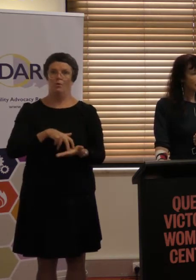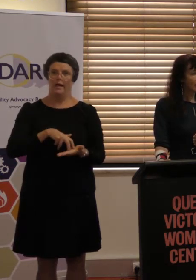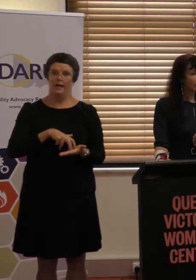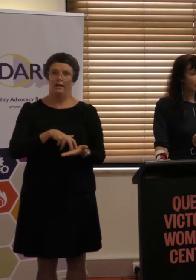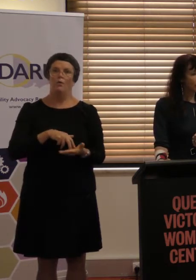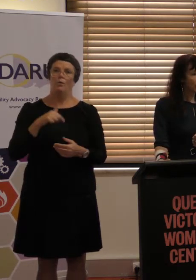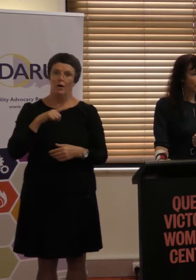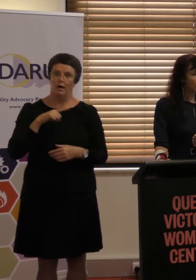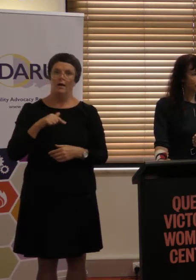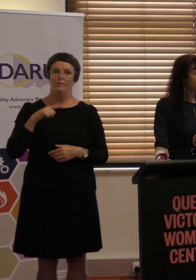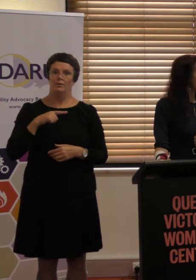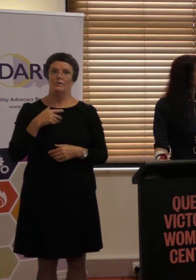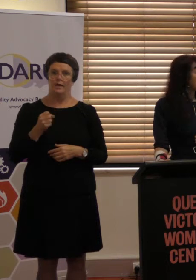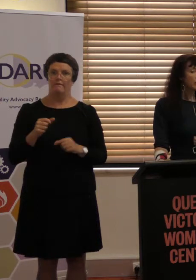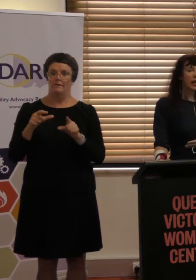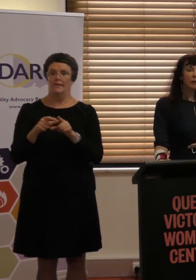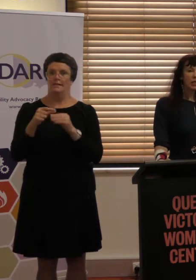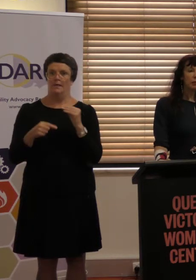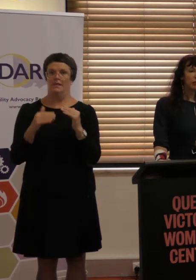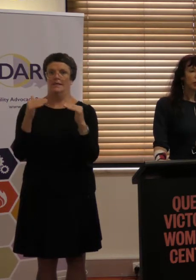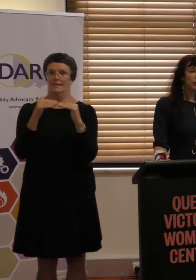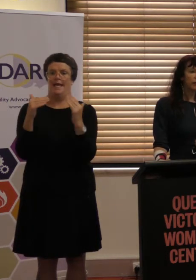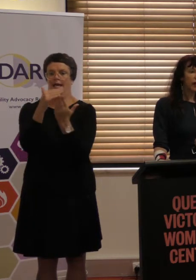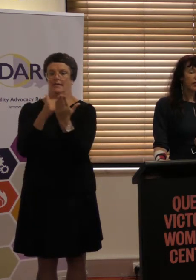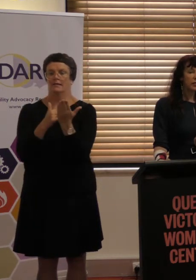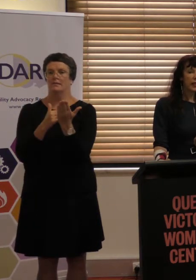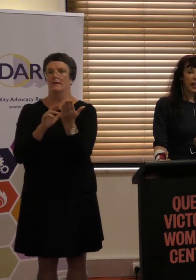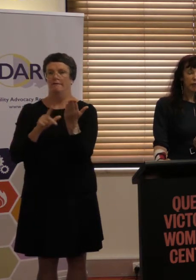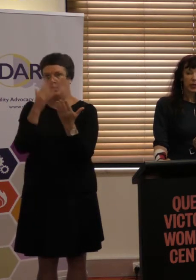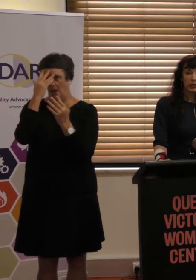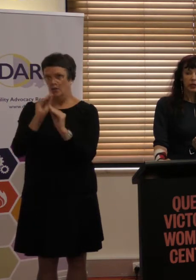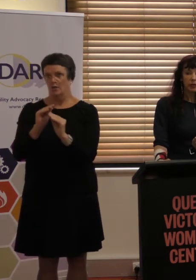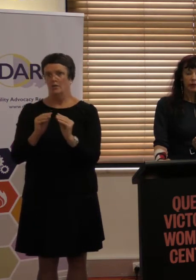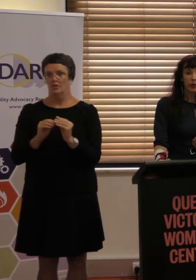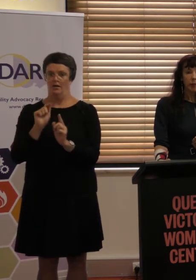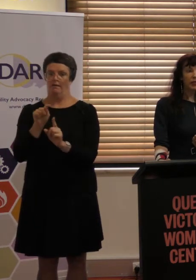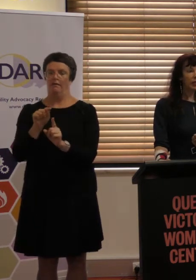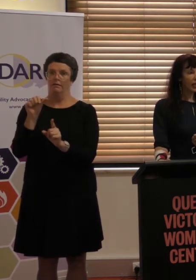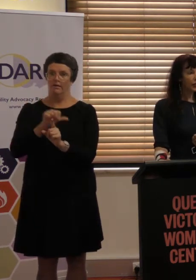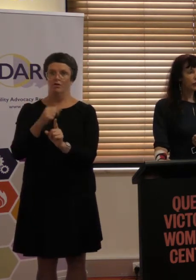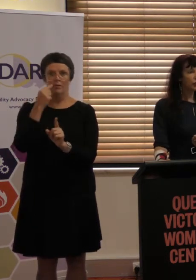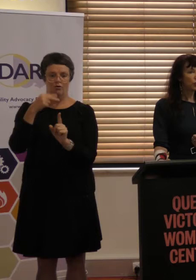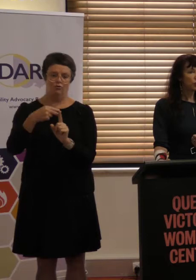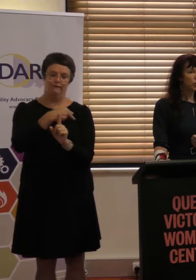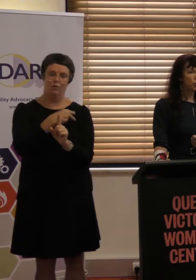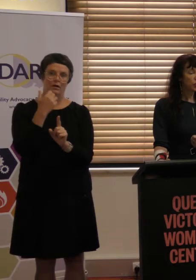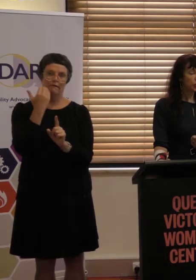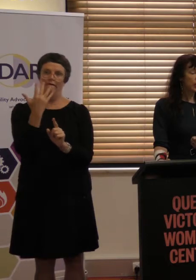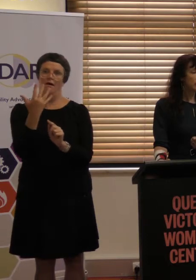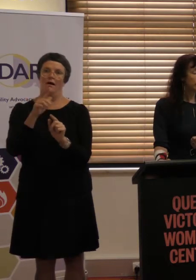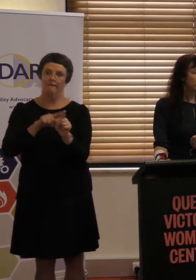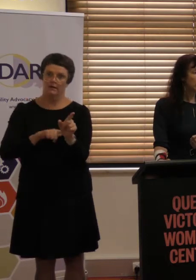Disability Standards for Education. They are meant to be reviewed every 5 years, and they have been, but the last review, which